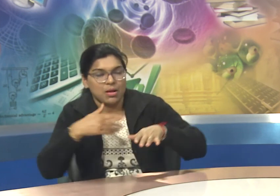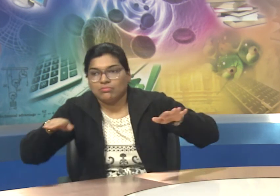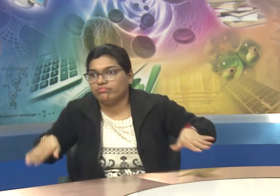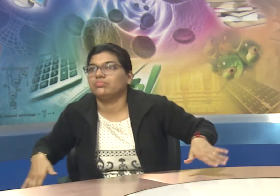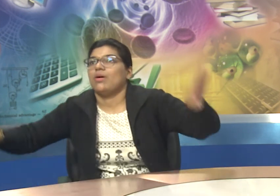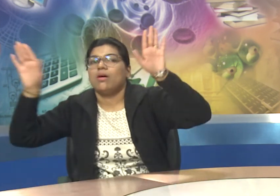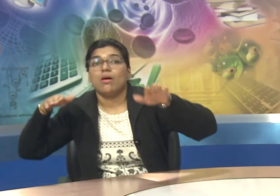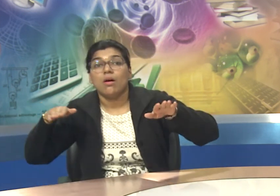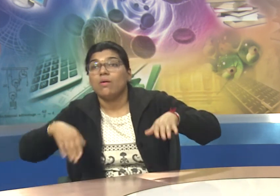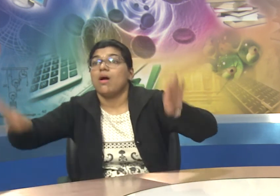other which